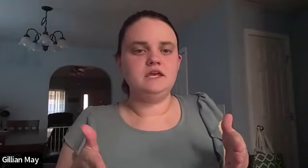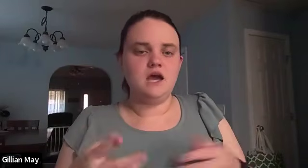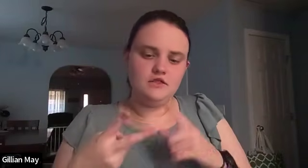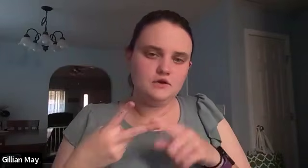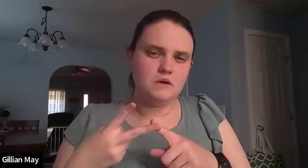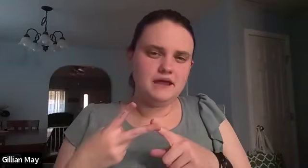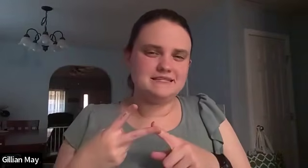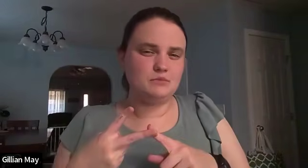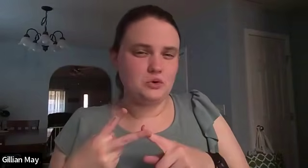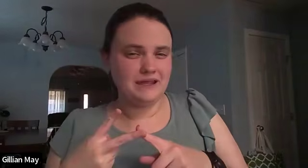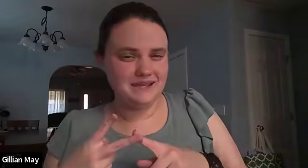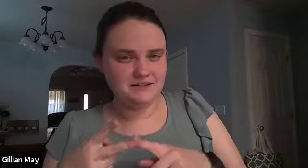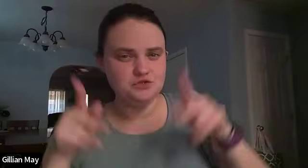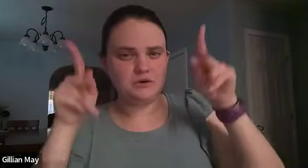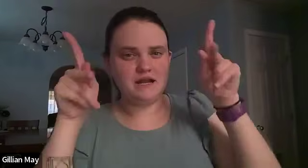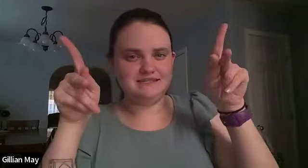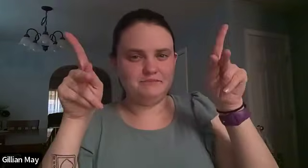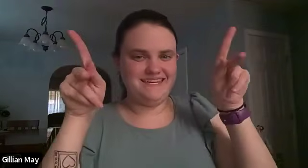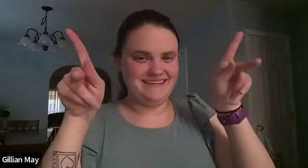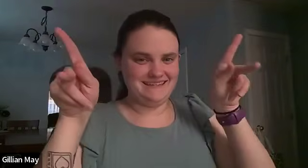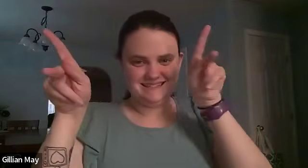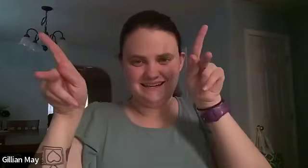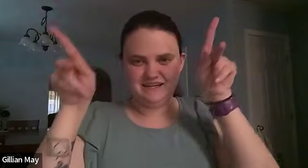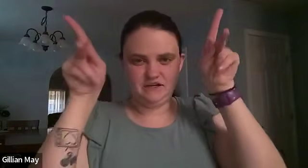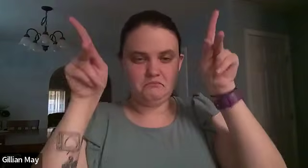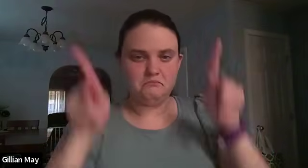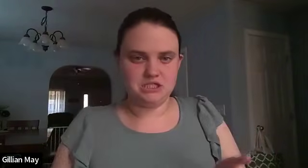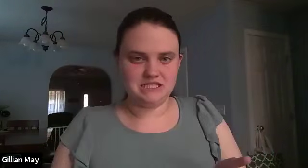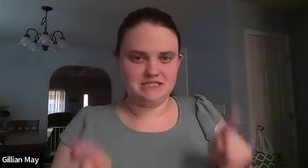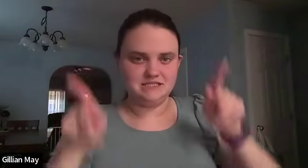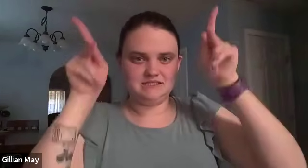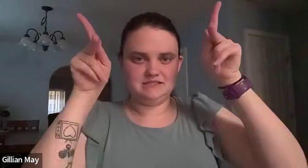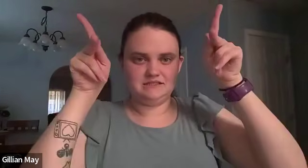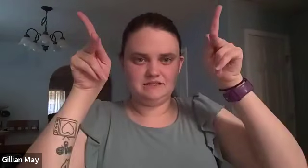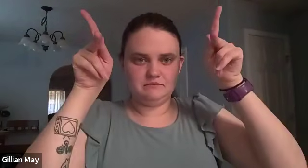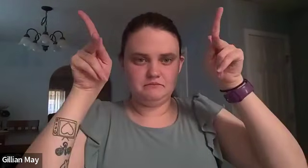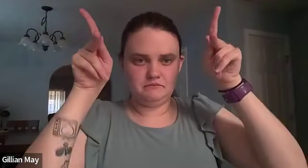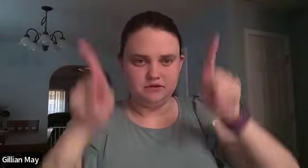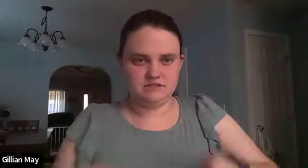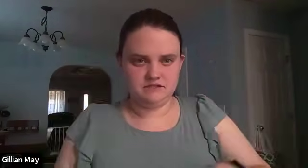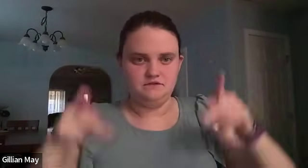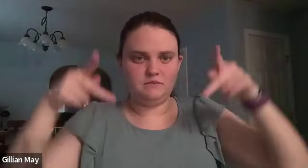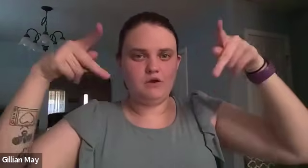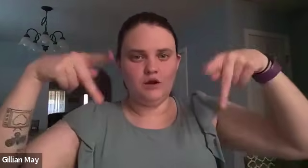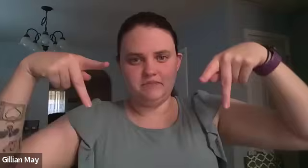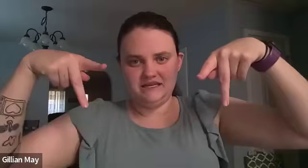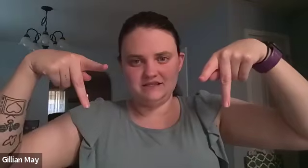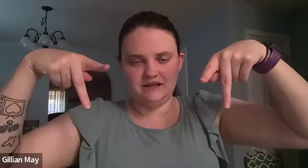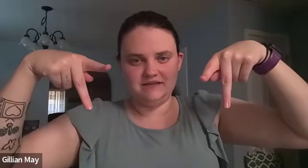The other way is more English where it has the P's kind of deal. Person, person. So if you remember our P's are like